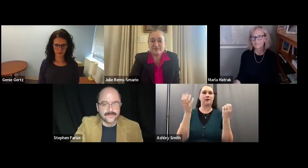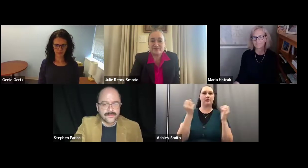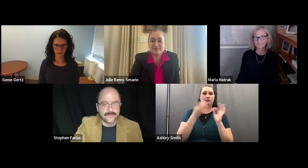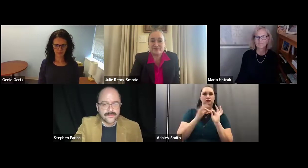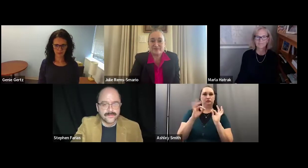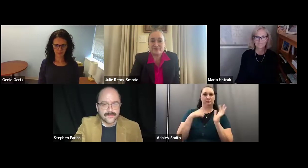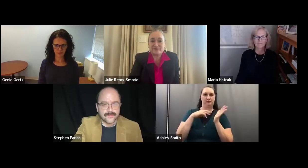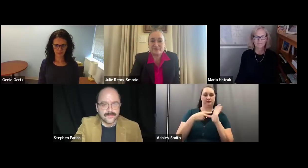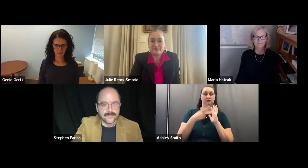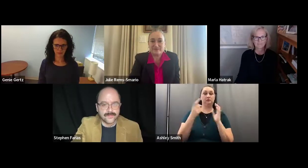to